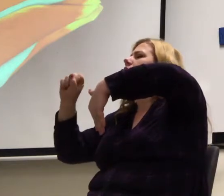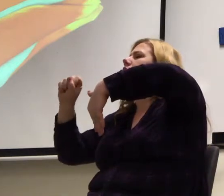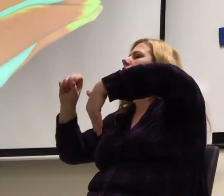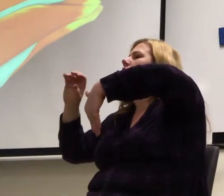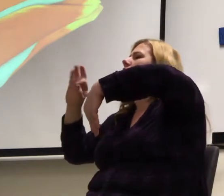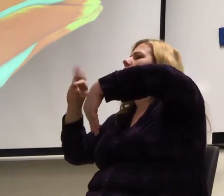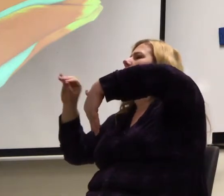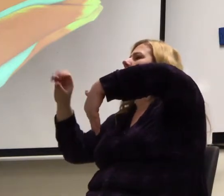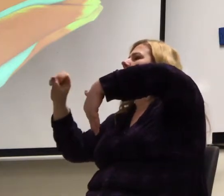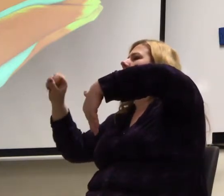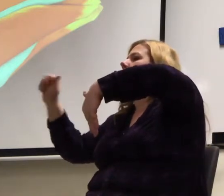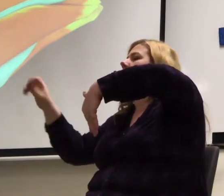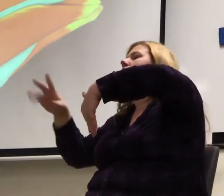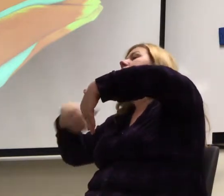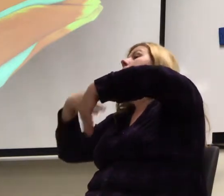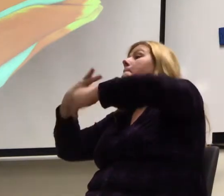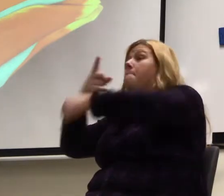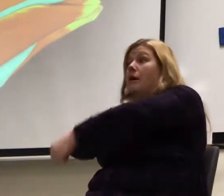infraspinatus.